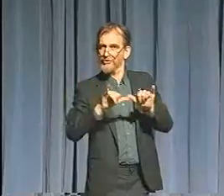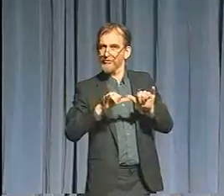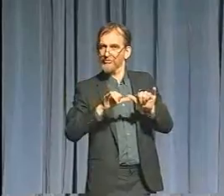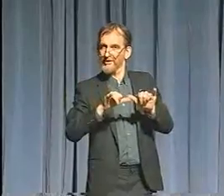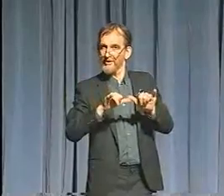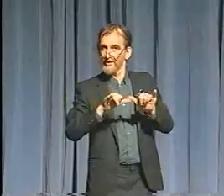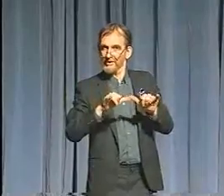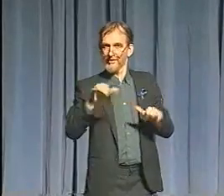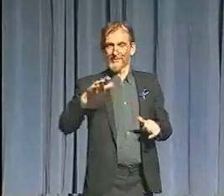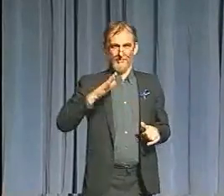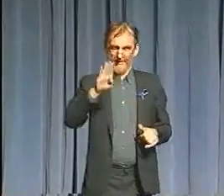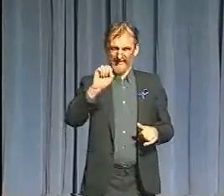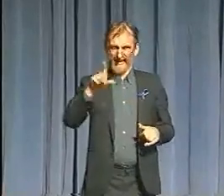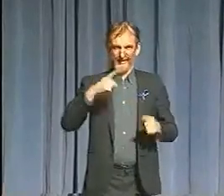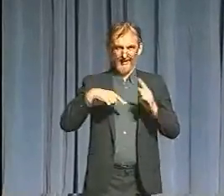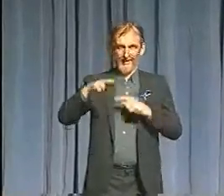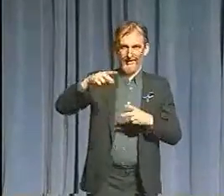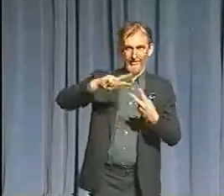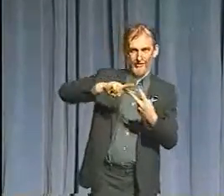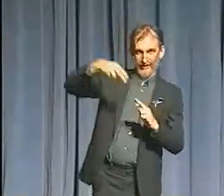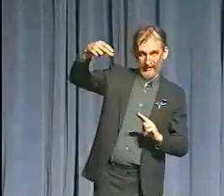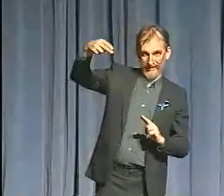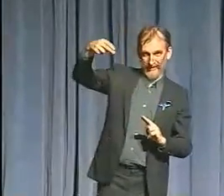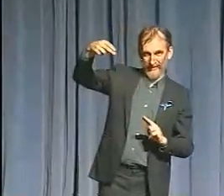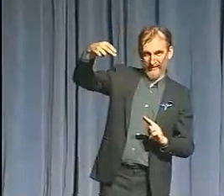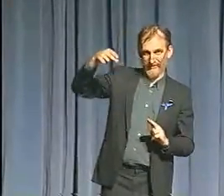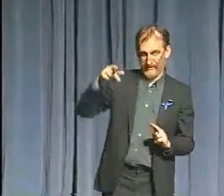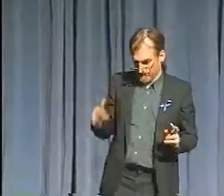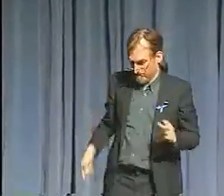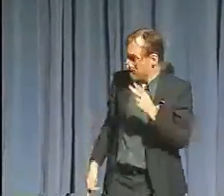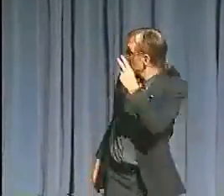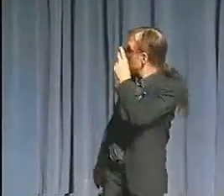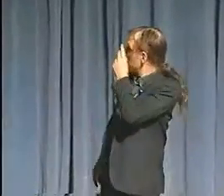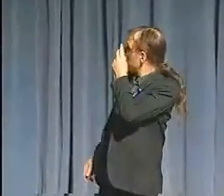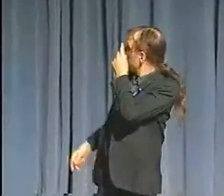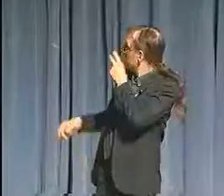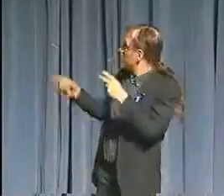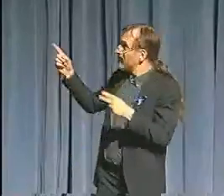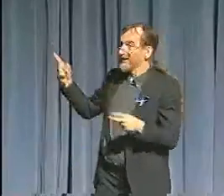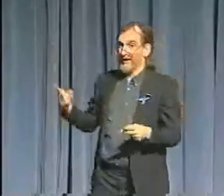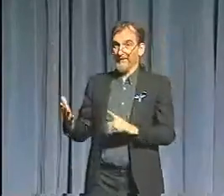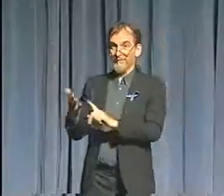With genetic engineering, in my BSL sign is this for genetic,